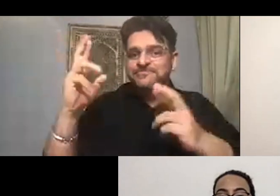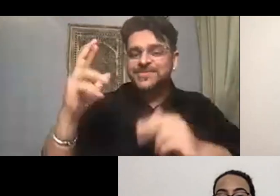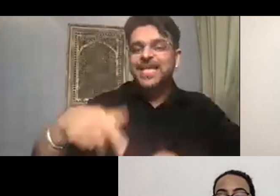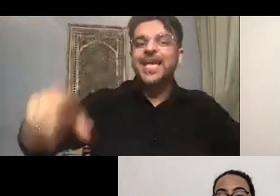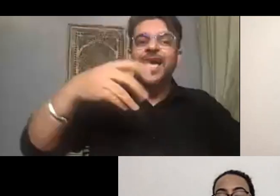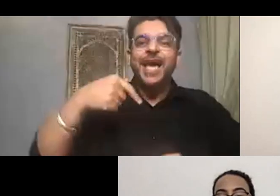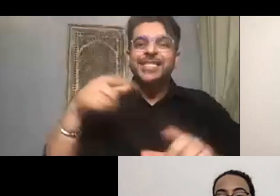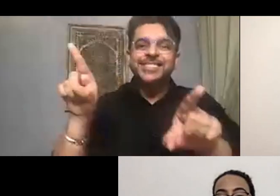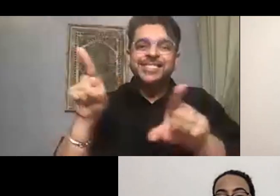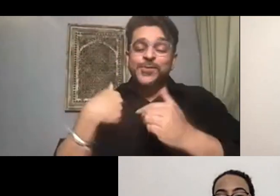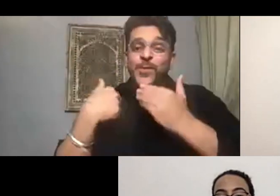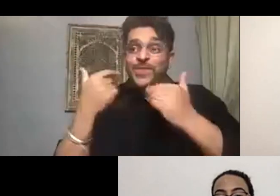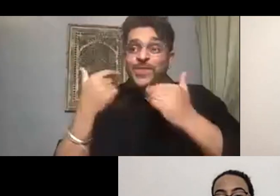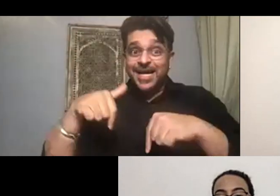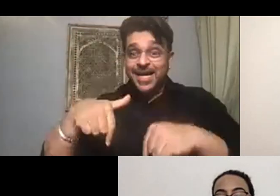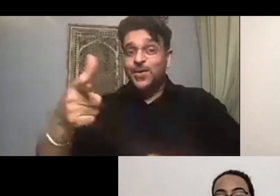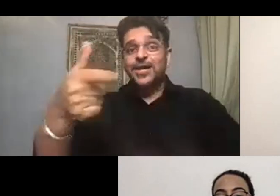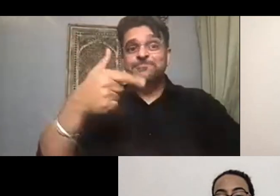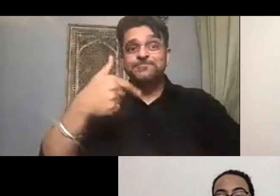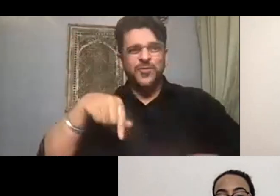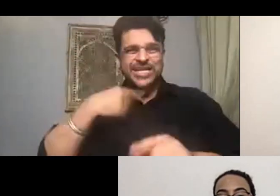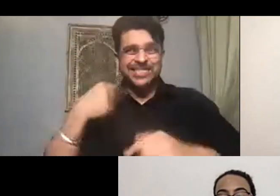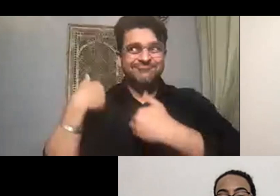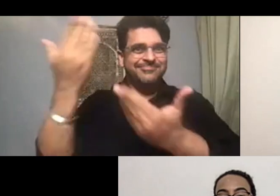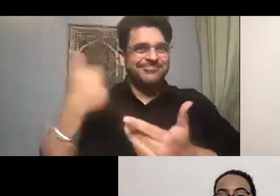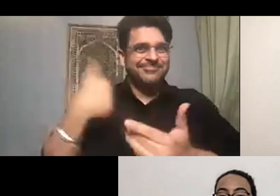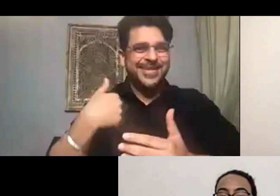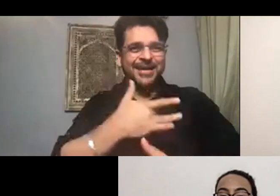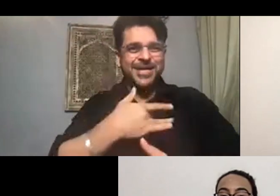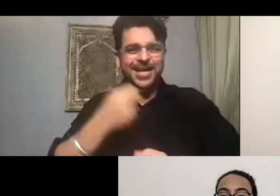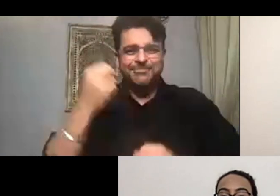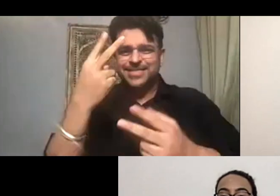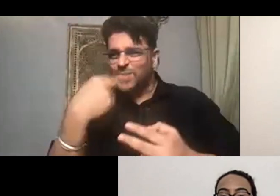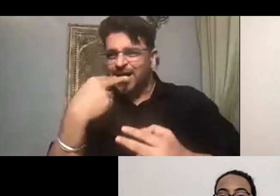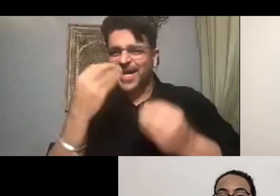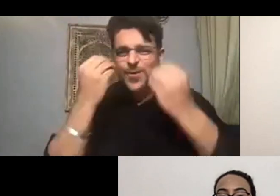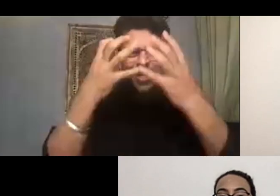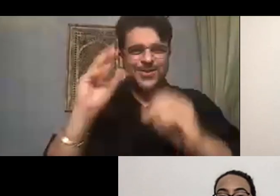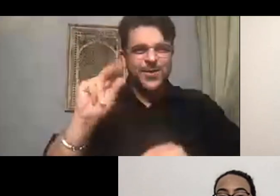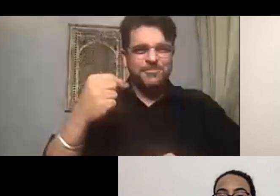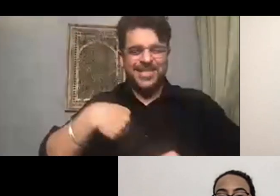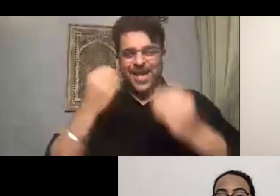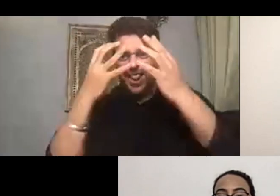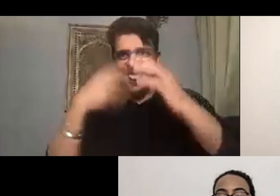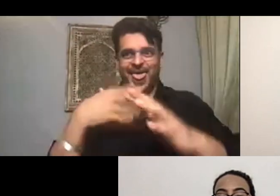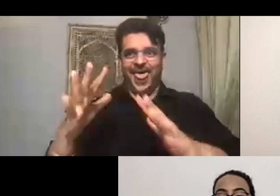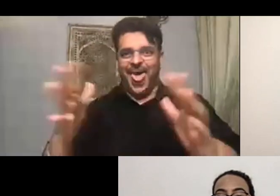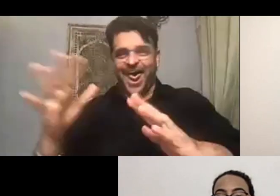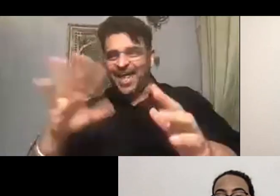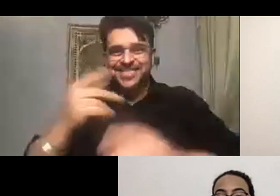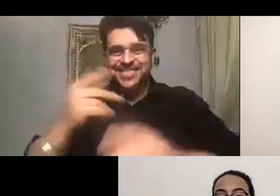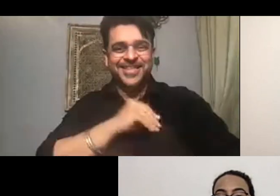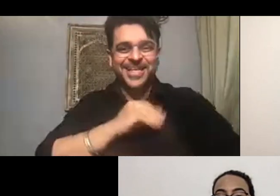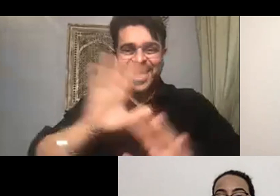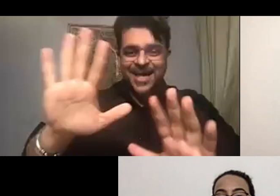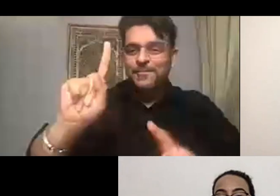for that, and we are all in for that. And now I know I mean, it's not, I